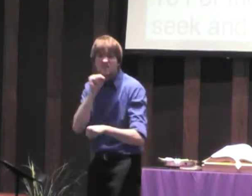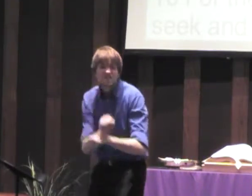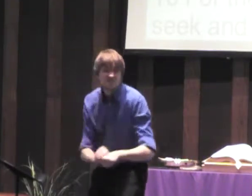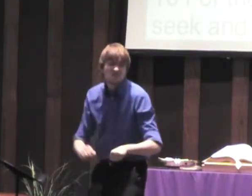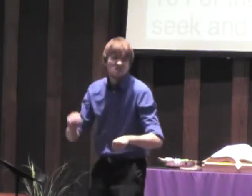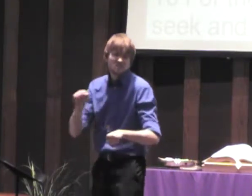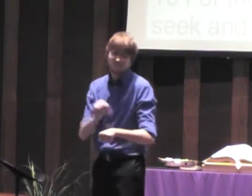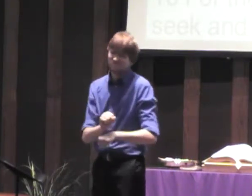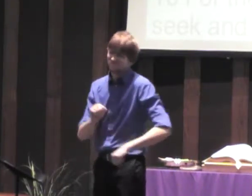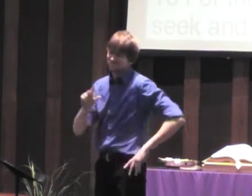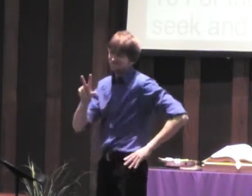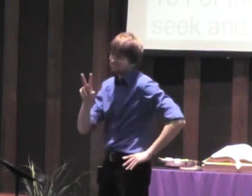new.